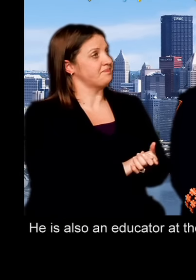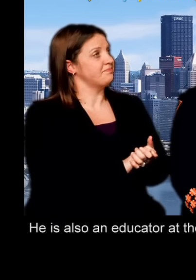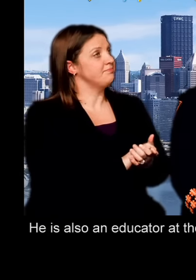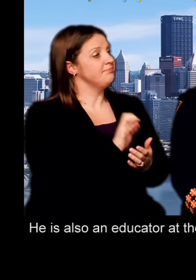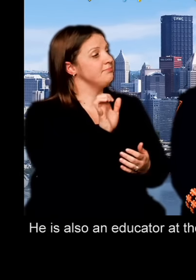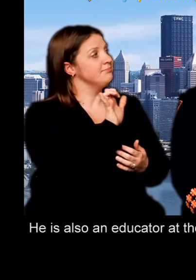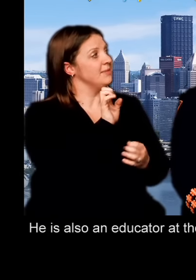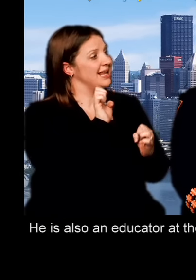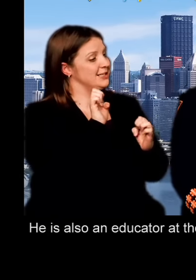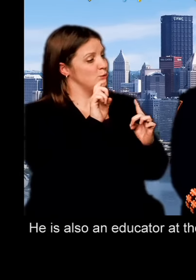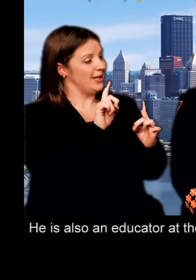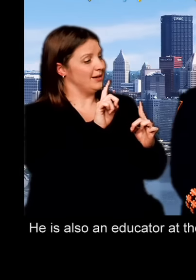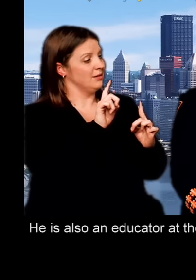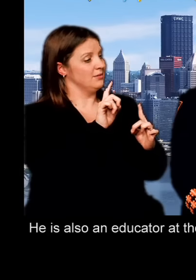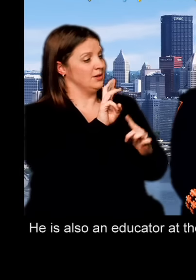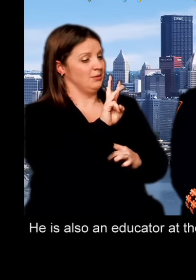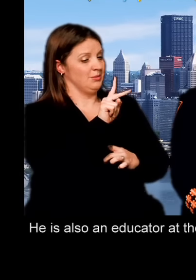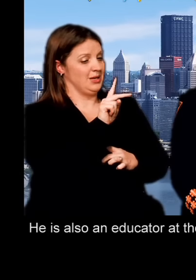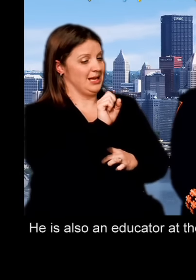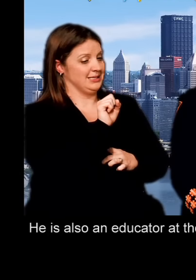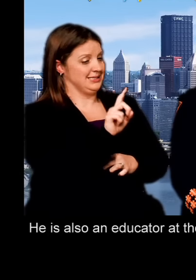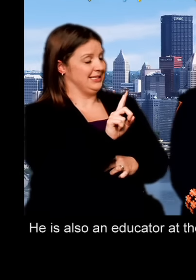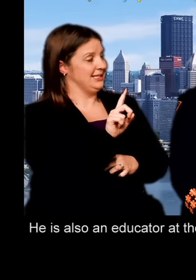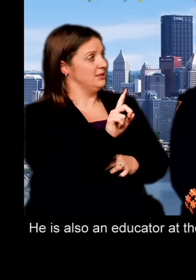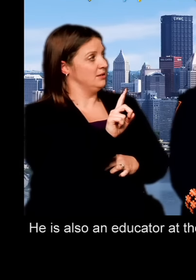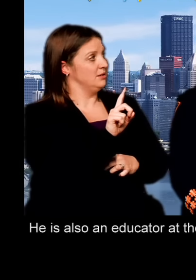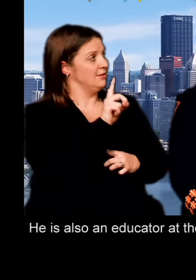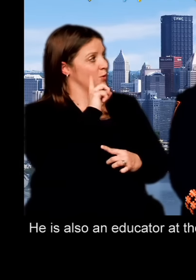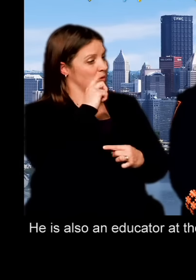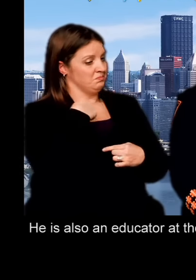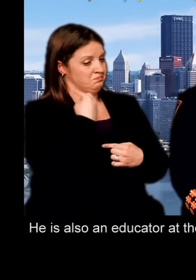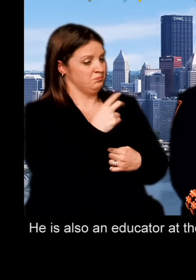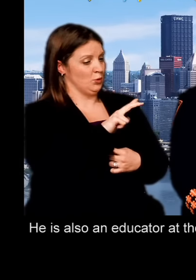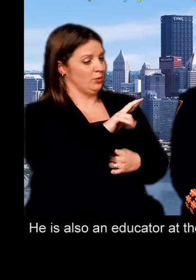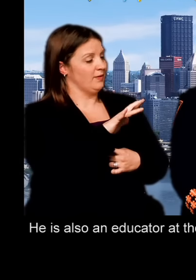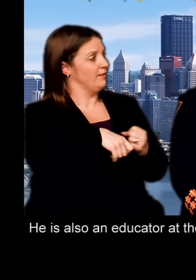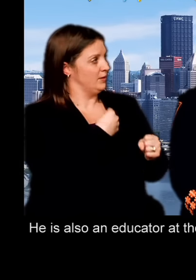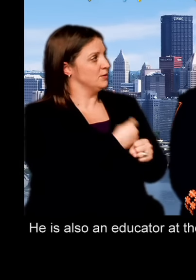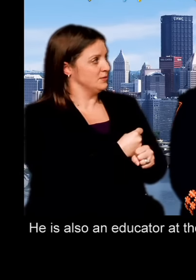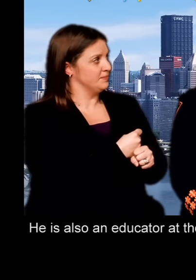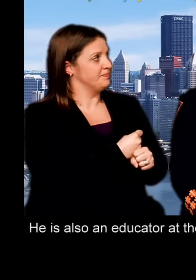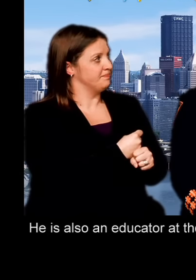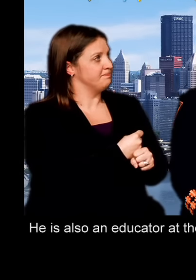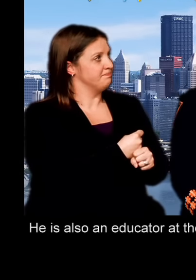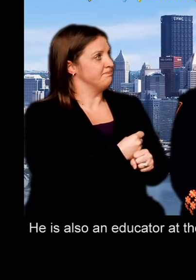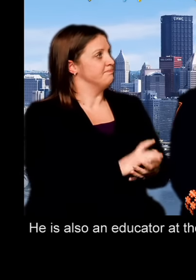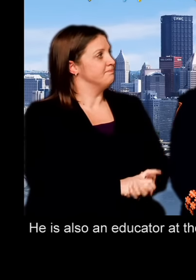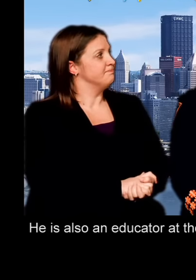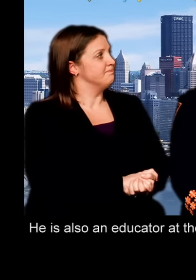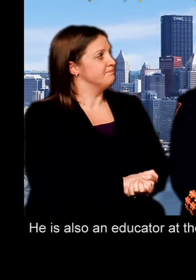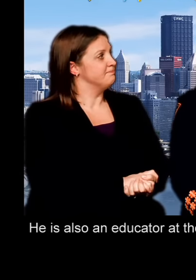is also an educator at the Western Pennsylvania School for the Deaf for the past 35 years.